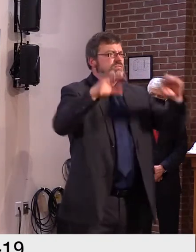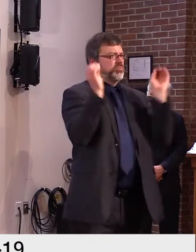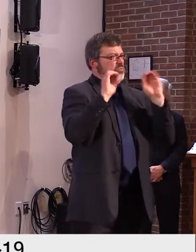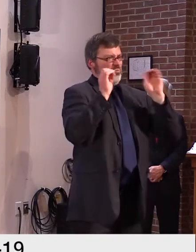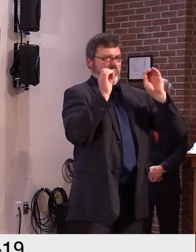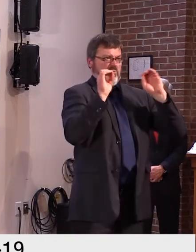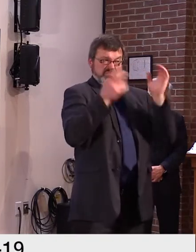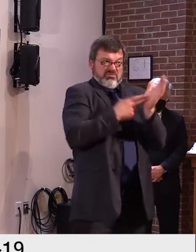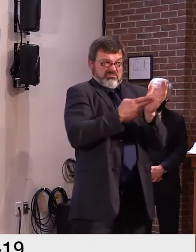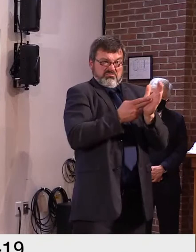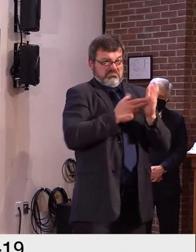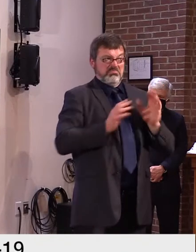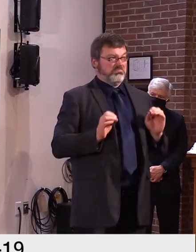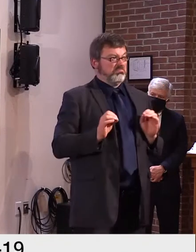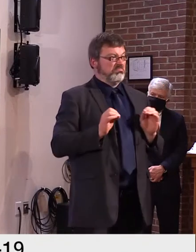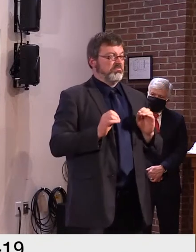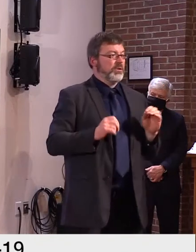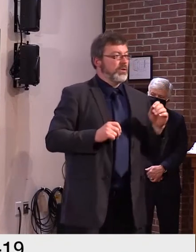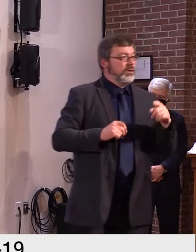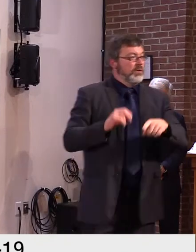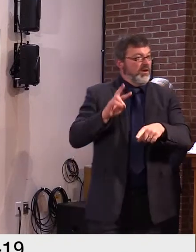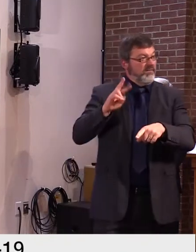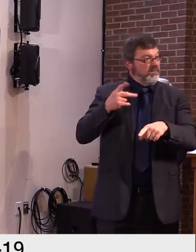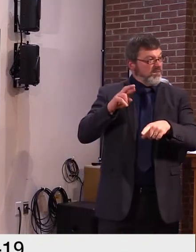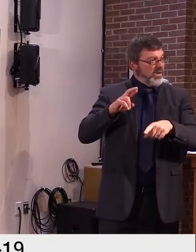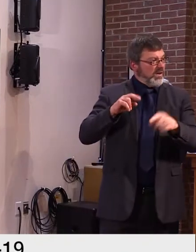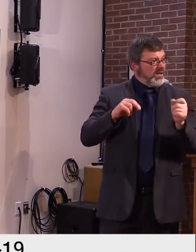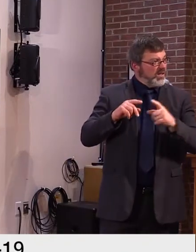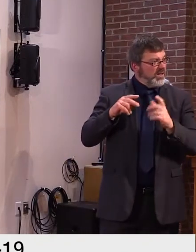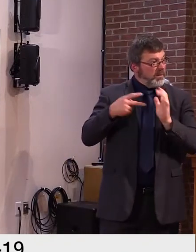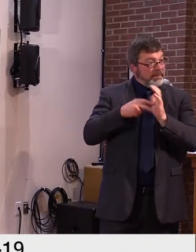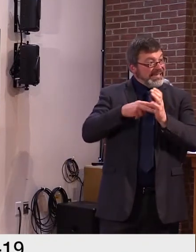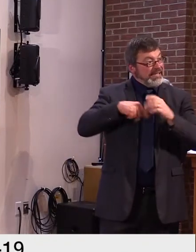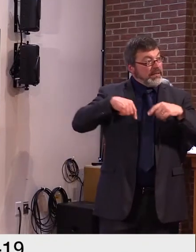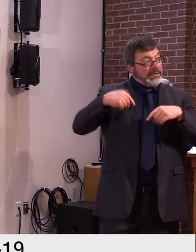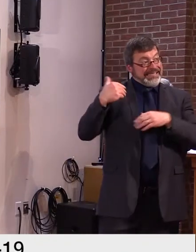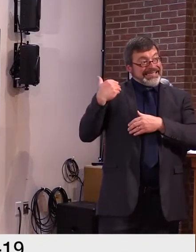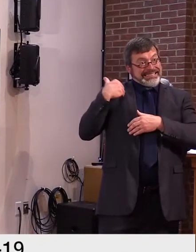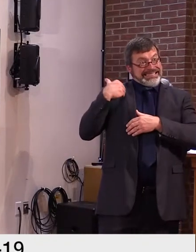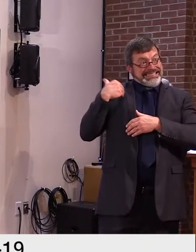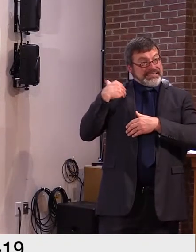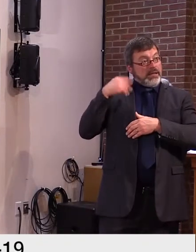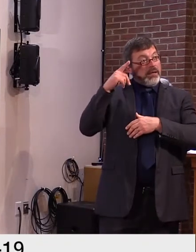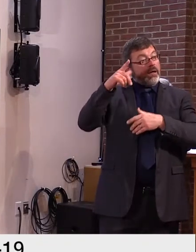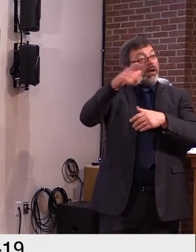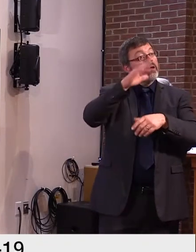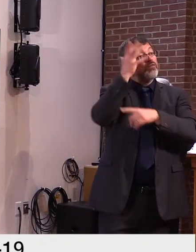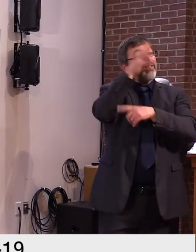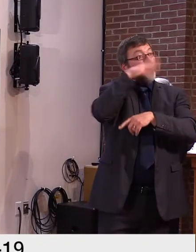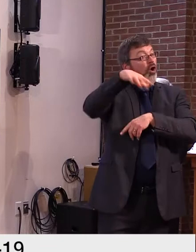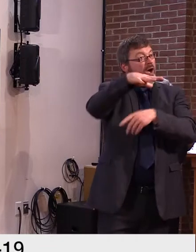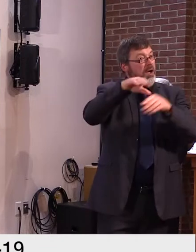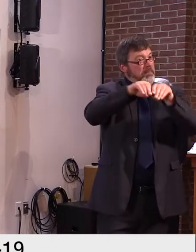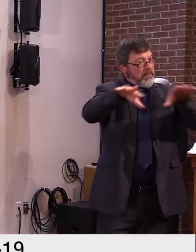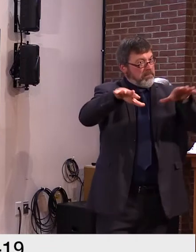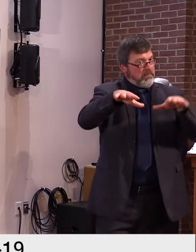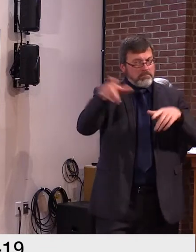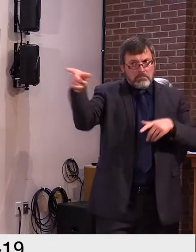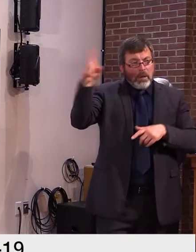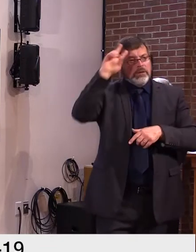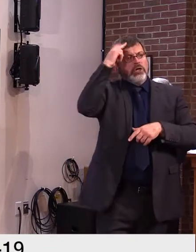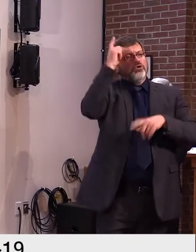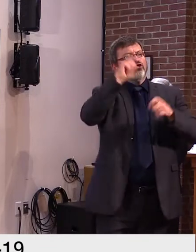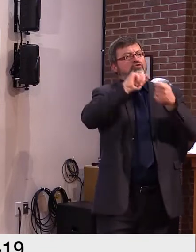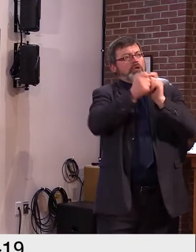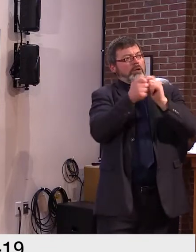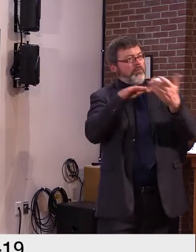And the outbreak this week doesn't change your thinking on the guidelines that are in place for essential workers at all? Well, I mean,